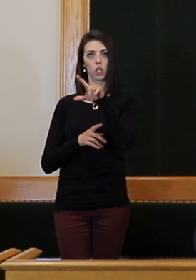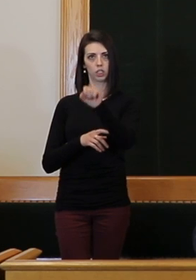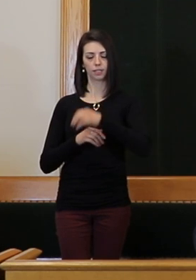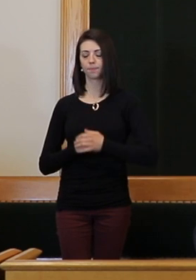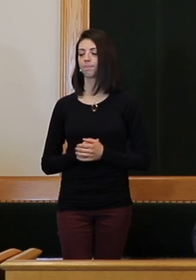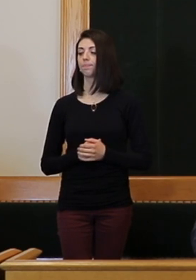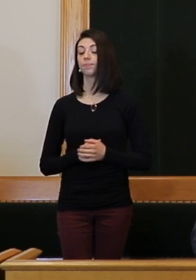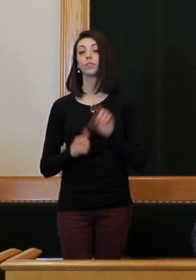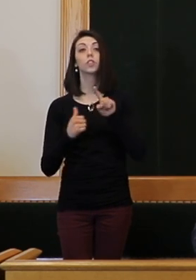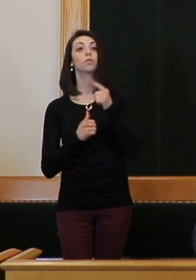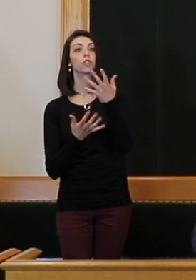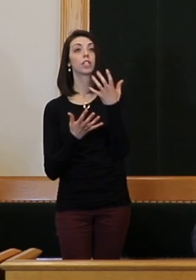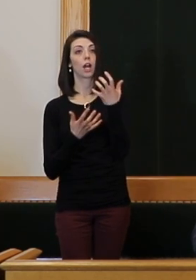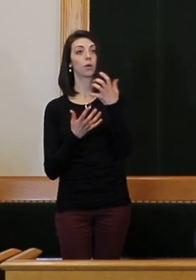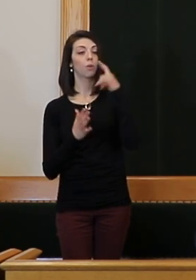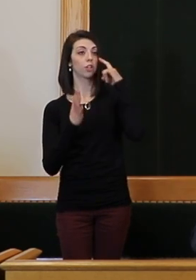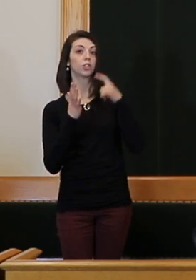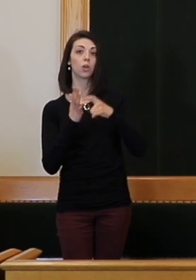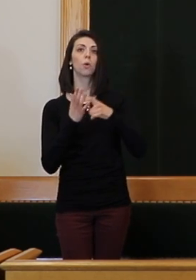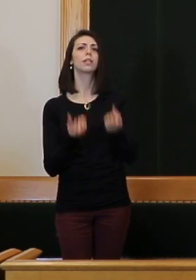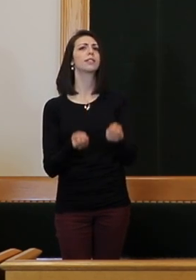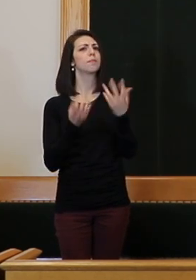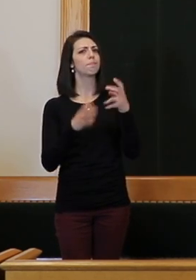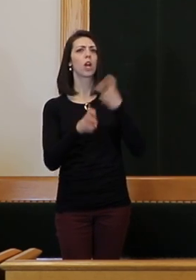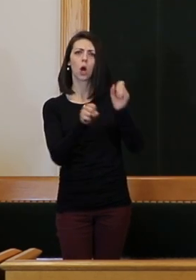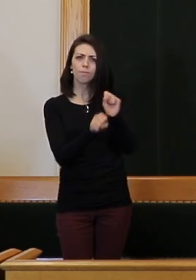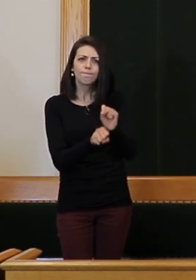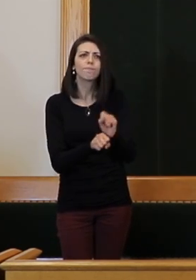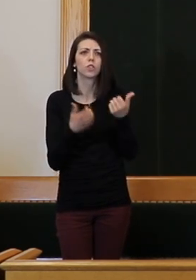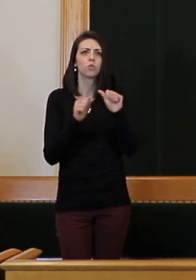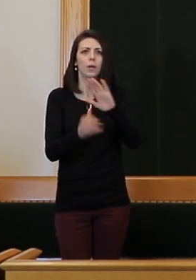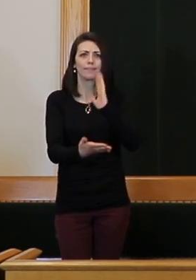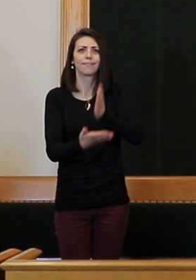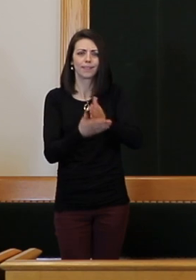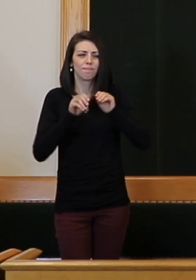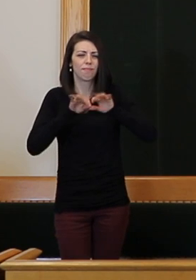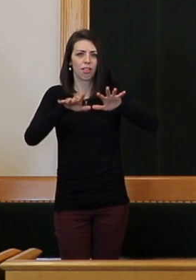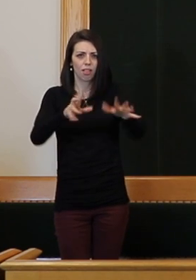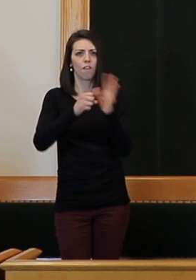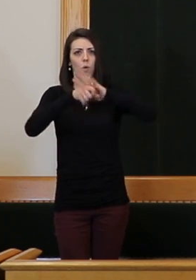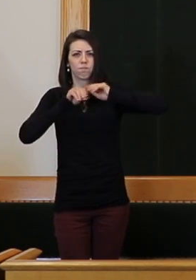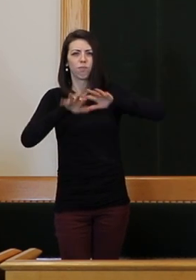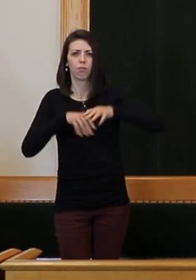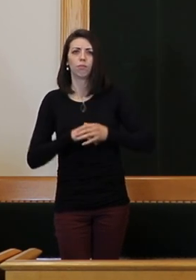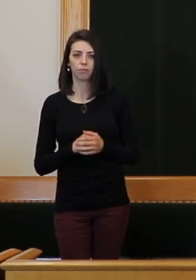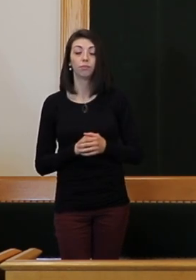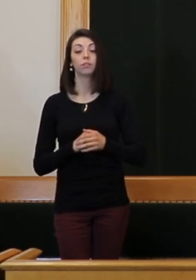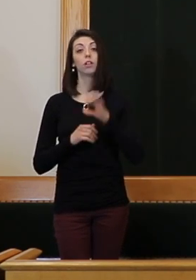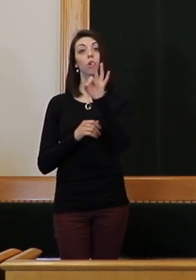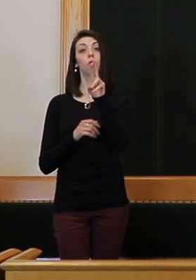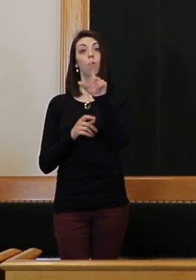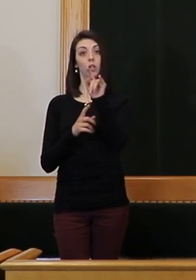to recognize the collective efforts across the county being made to fight the spread of COVID-19. The City of Fulton has been